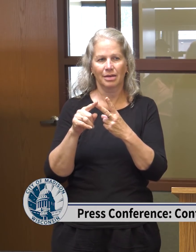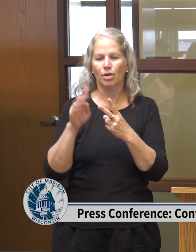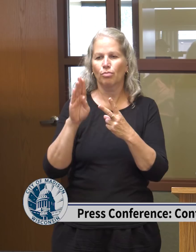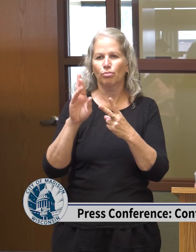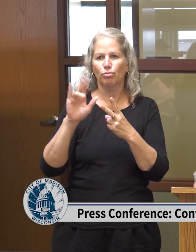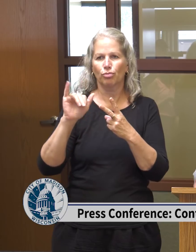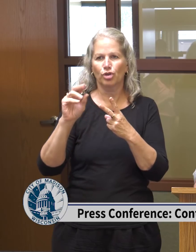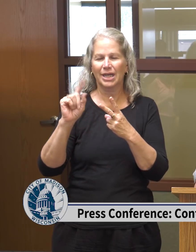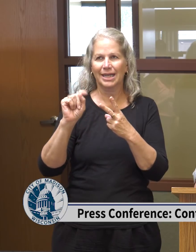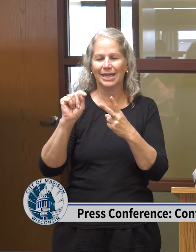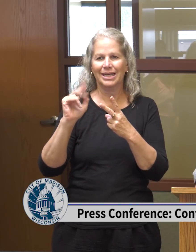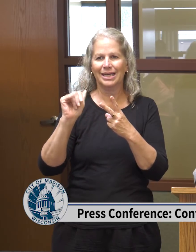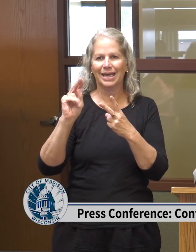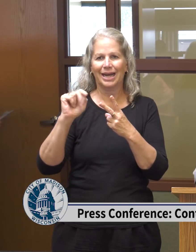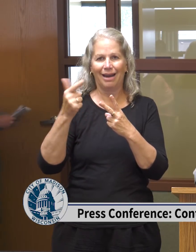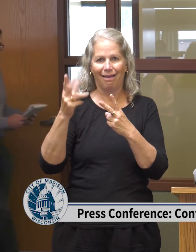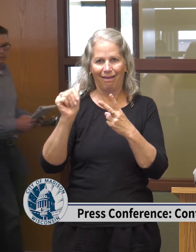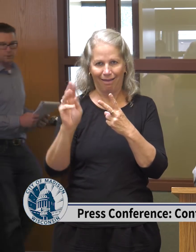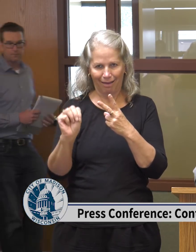Monona.